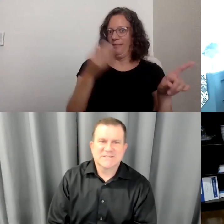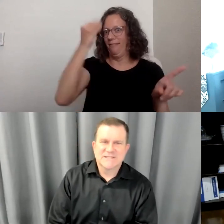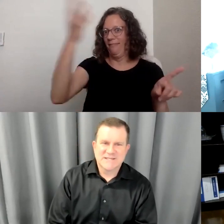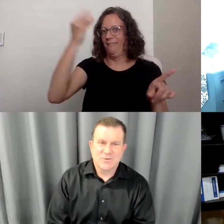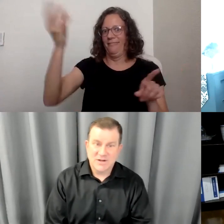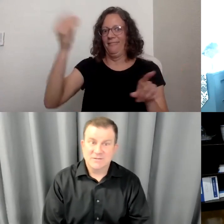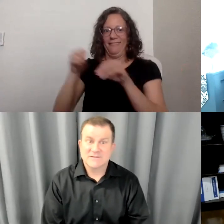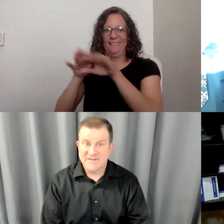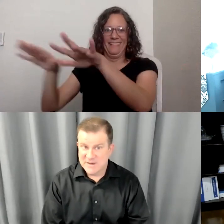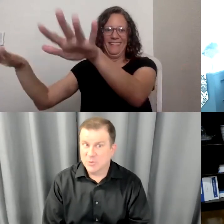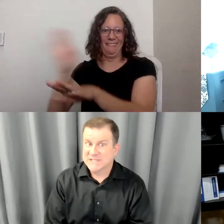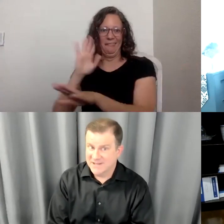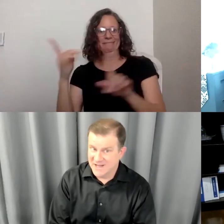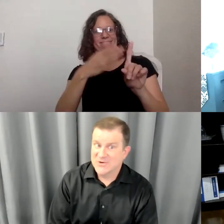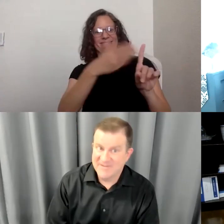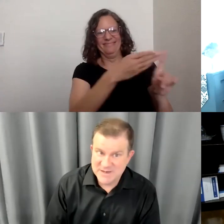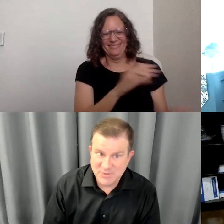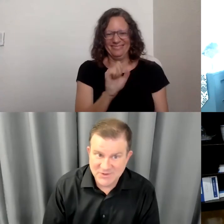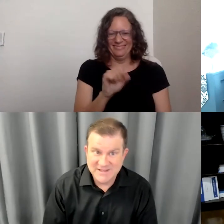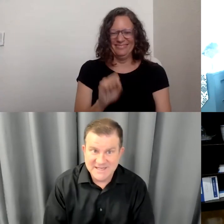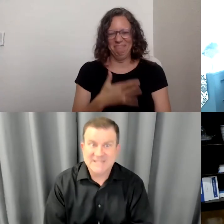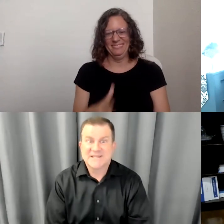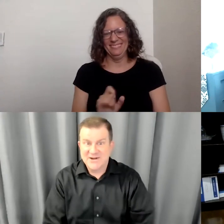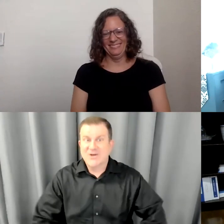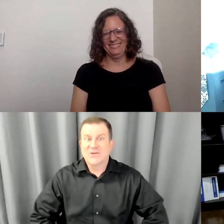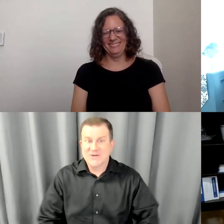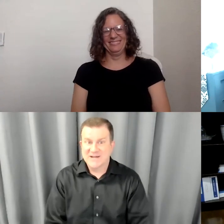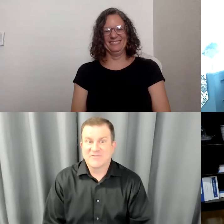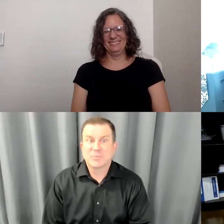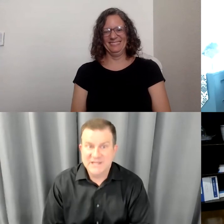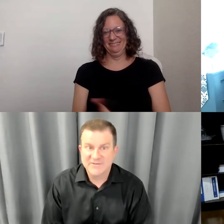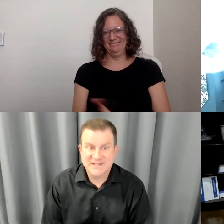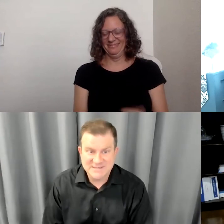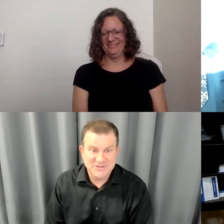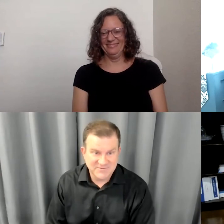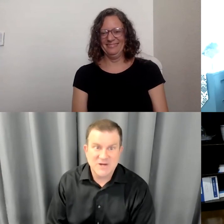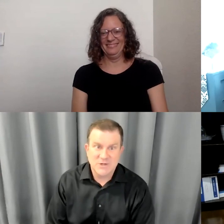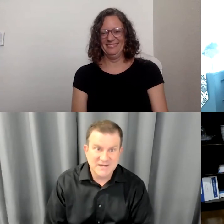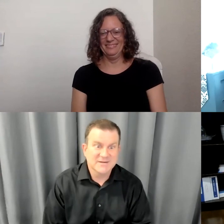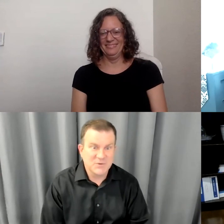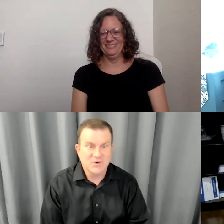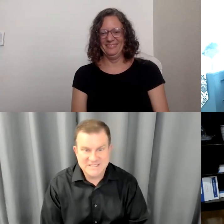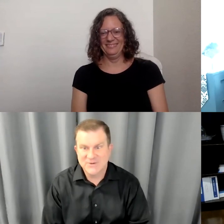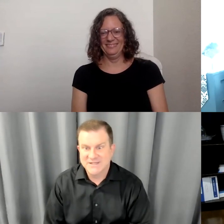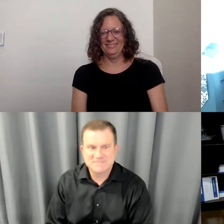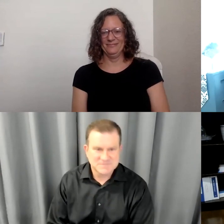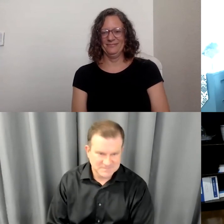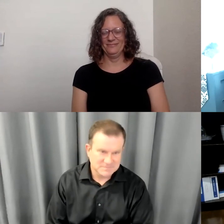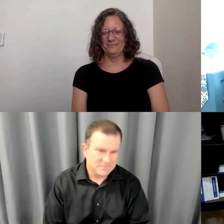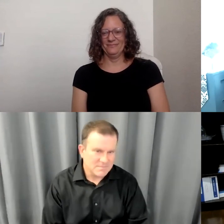Christy is saying, well, deaf people will tell other deaf people, and the next thing you know, you'll have plenty of customers frequenting your